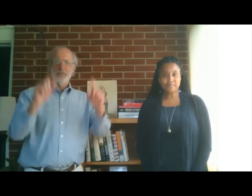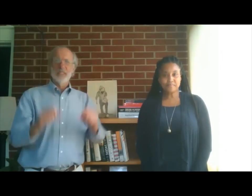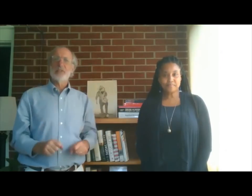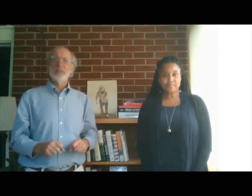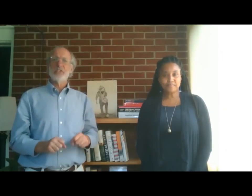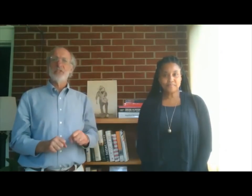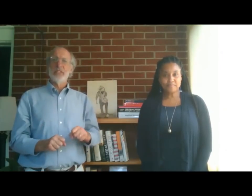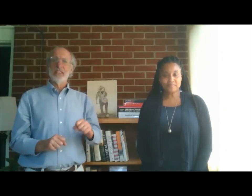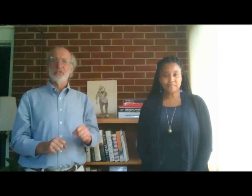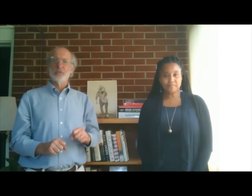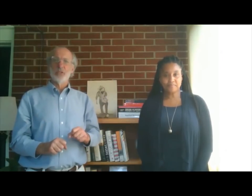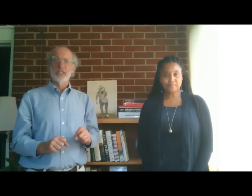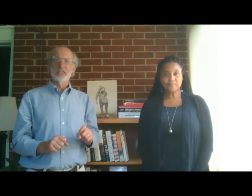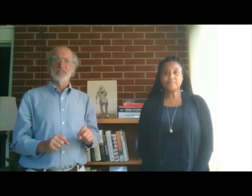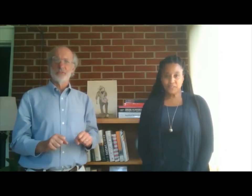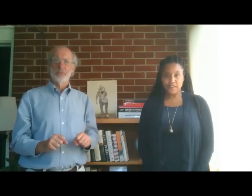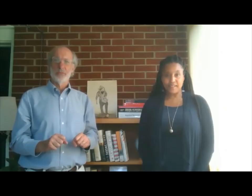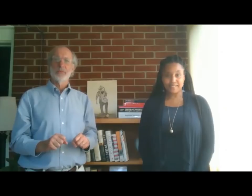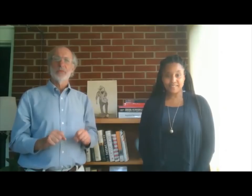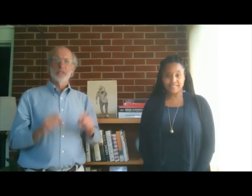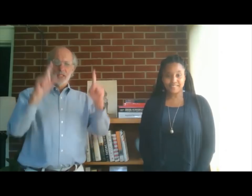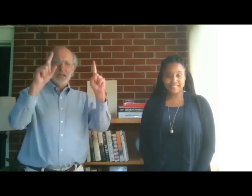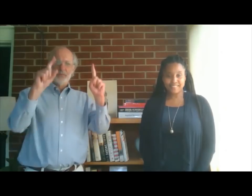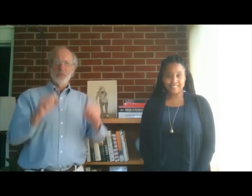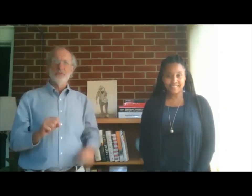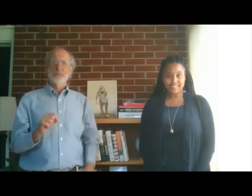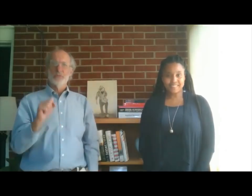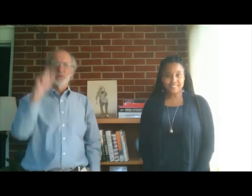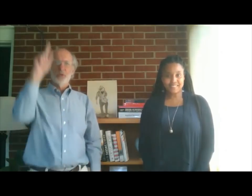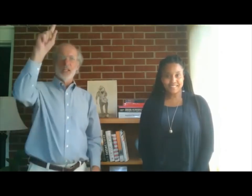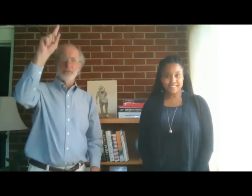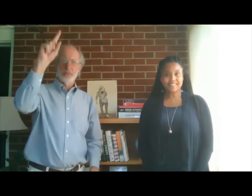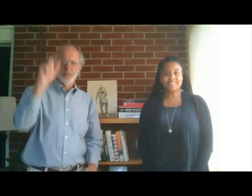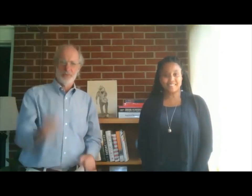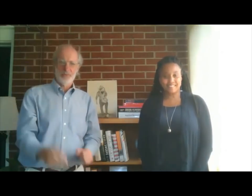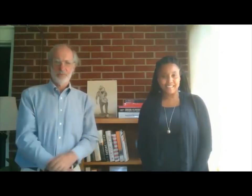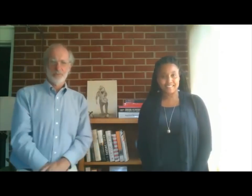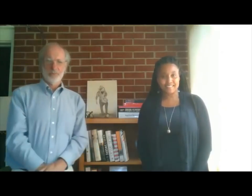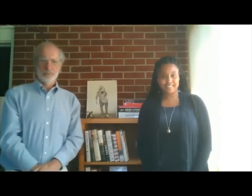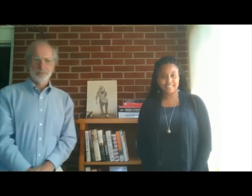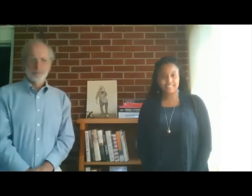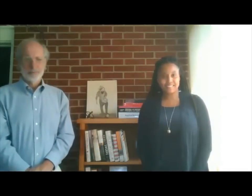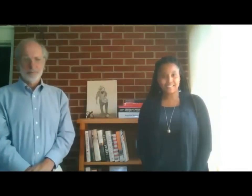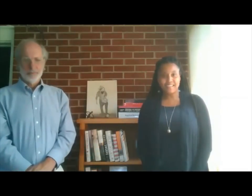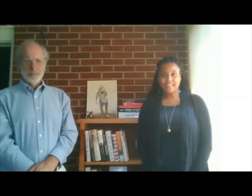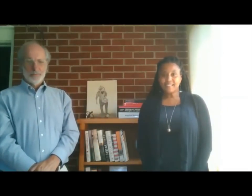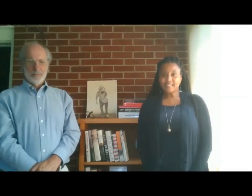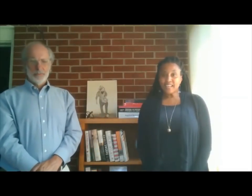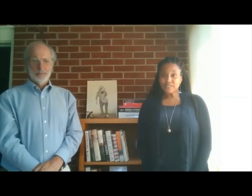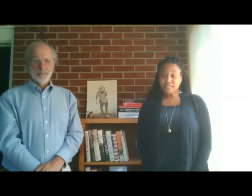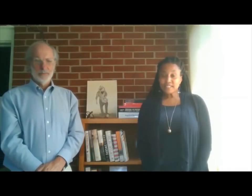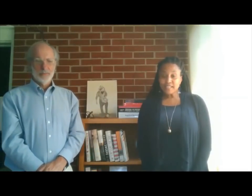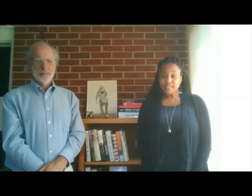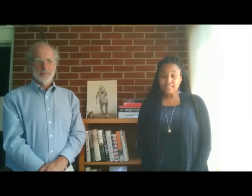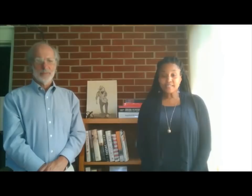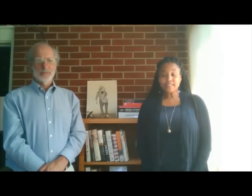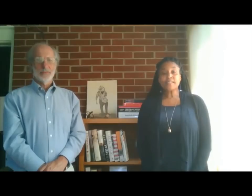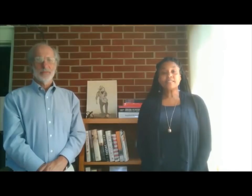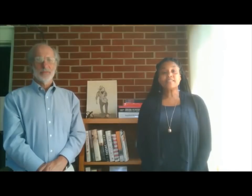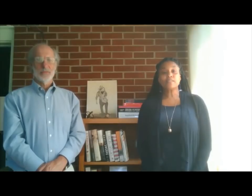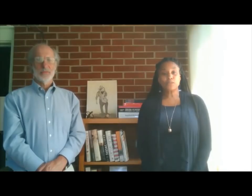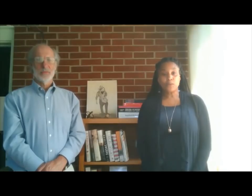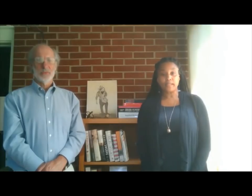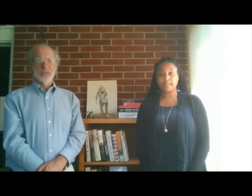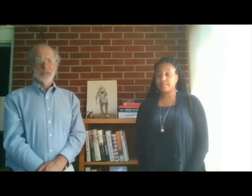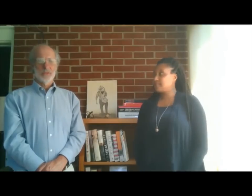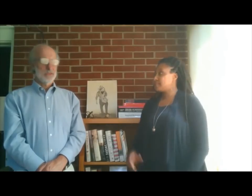Up. And that could be two hands or one hand. Correct. Up or up. Yes. And the last for this section